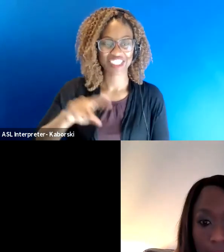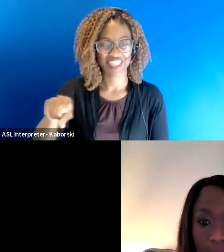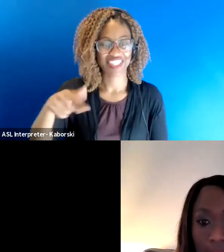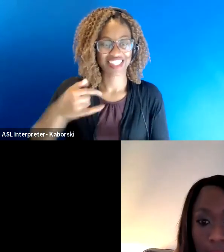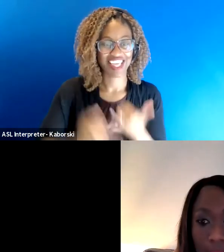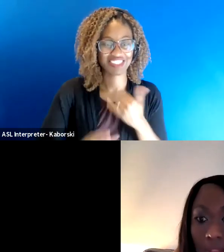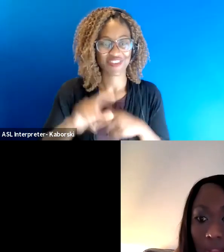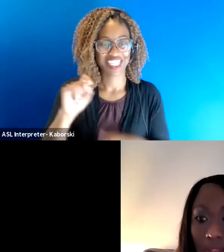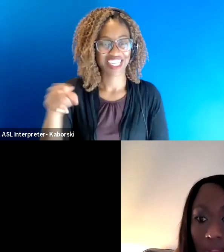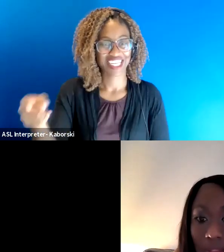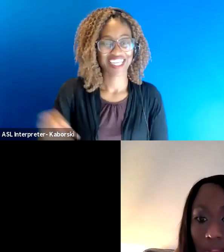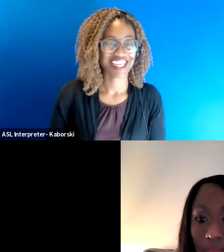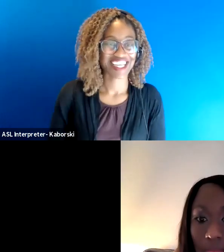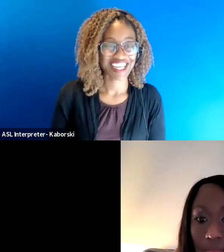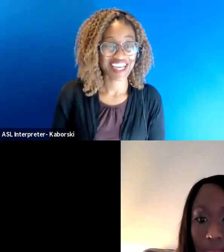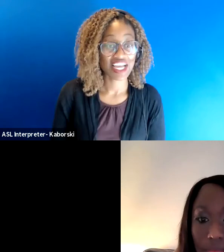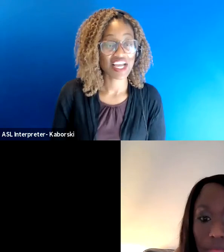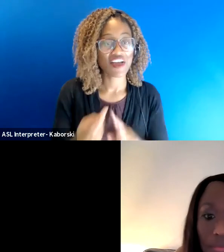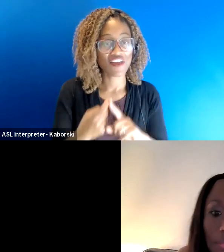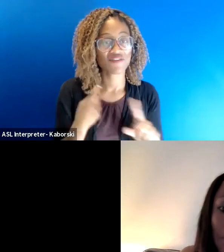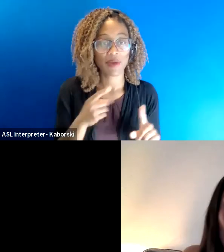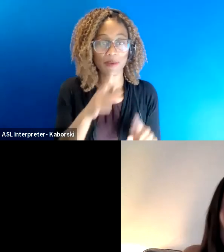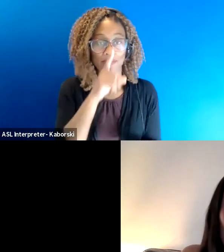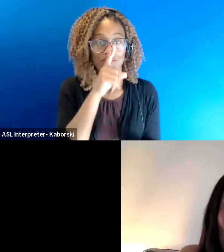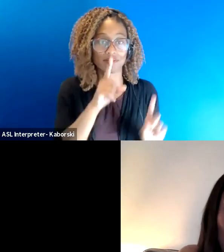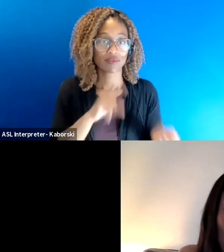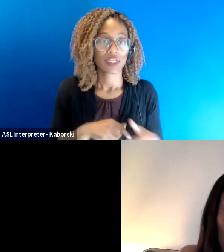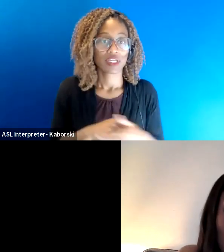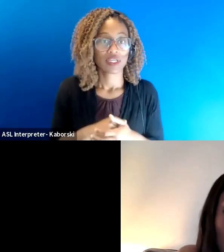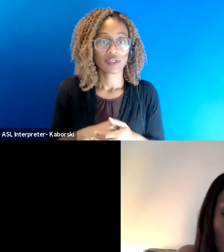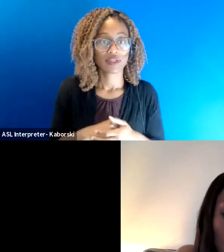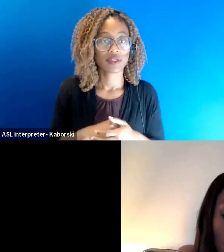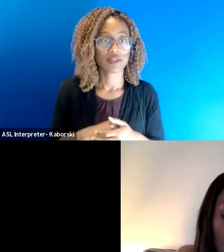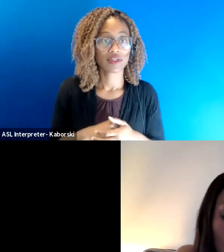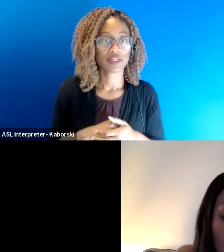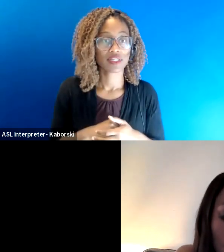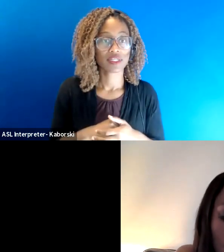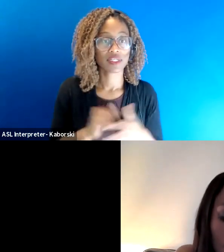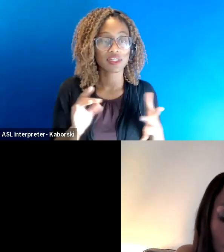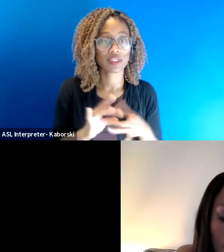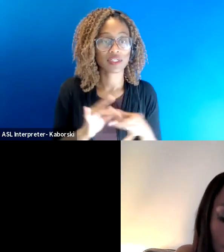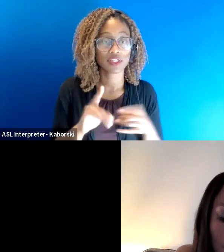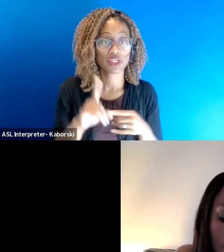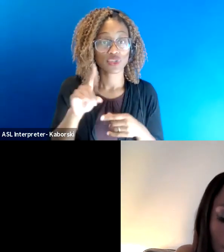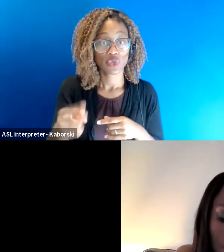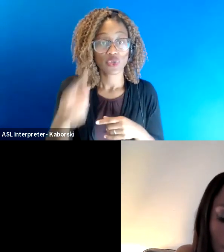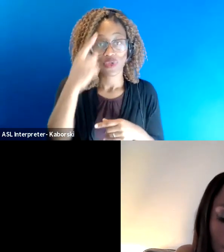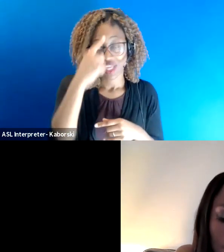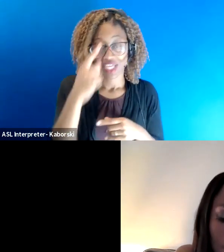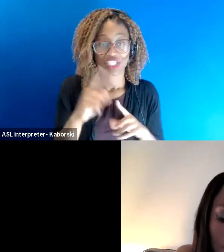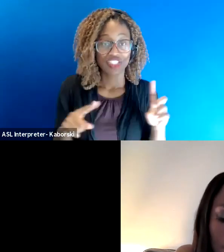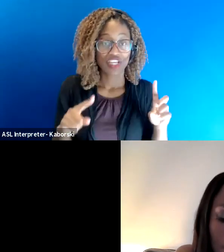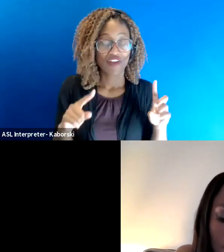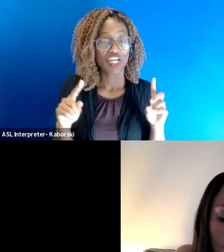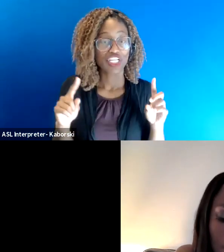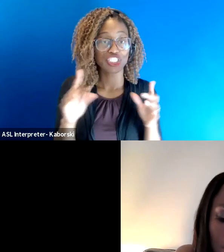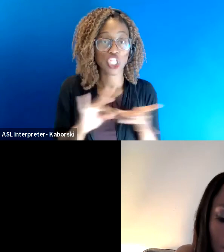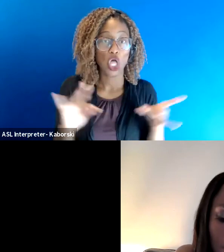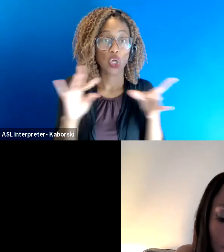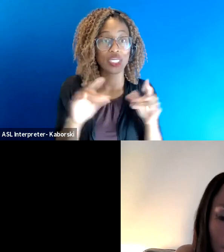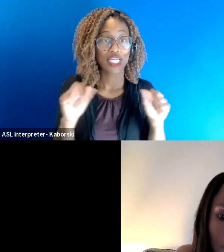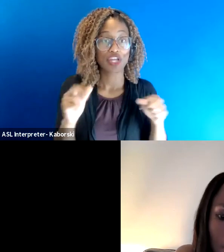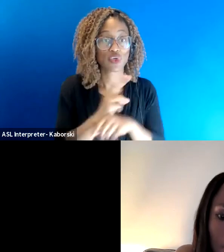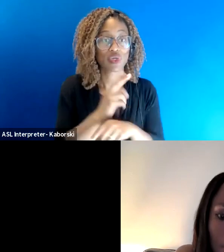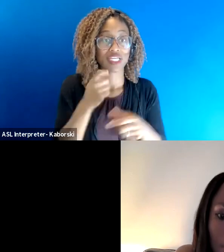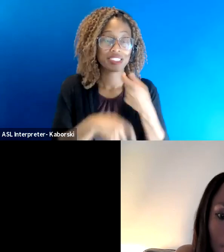Okay. This one comes from an anonymous attendee. It says, do you think there's a different slogan that can be